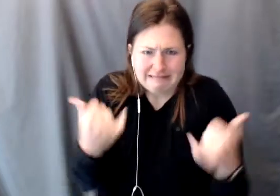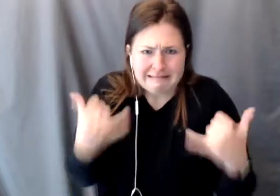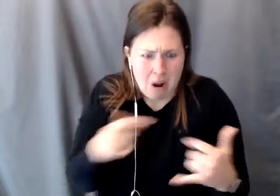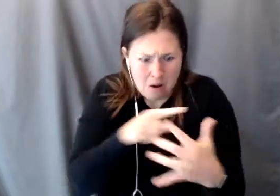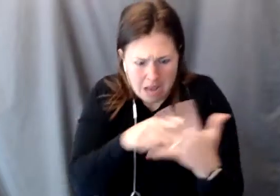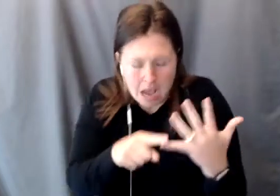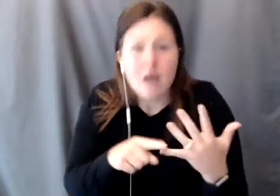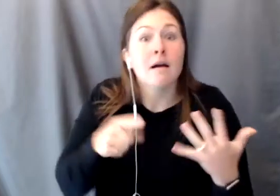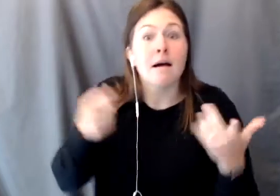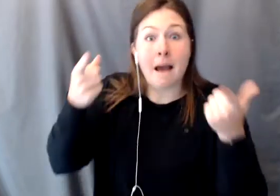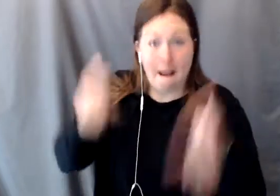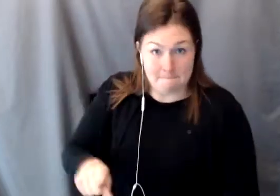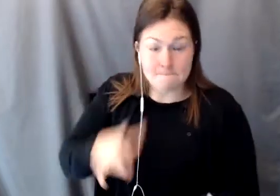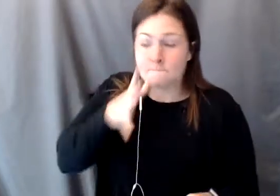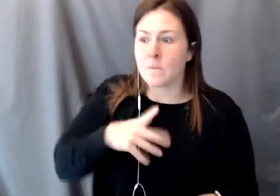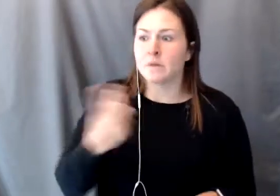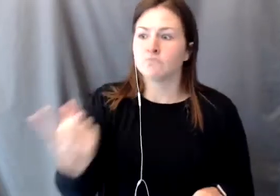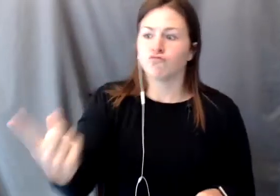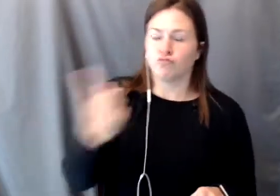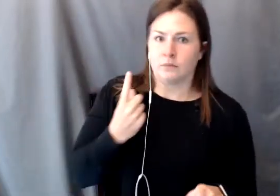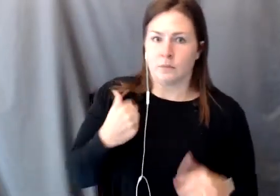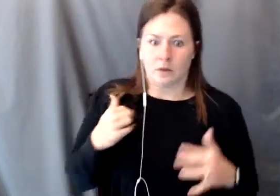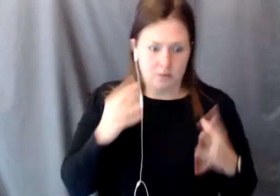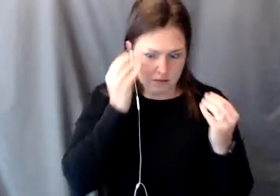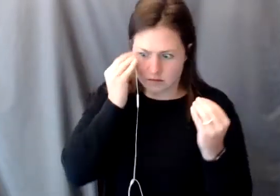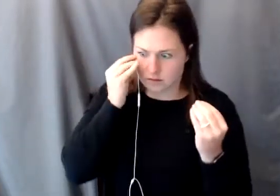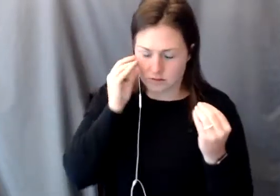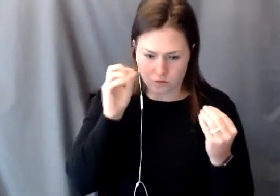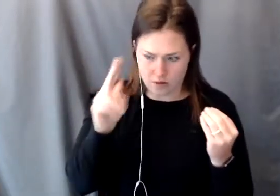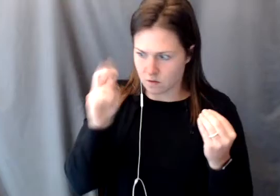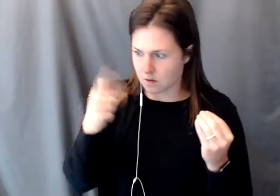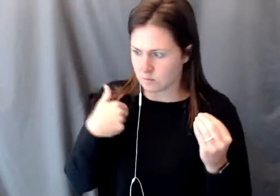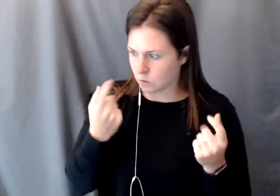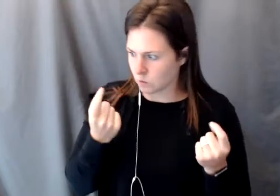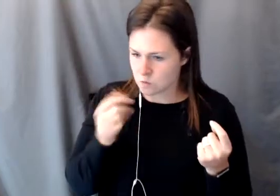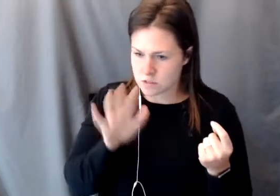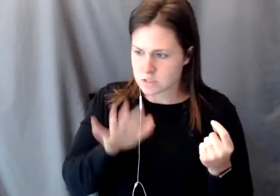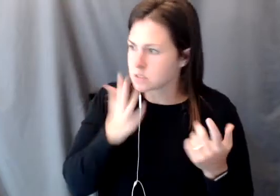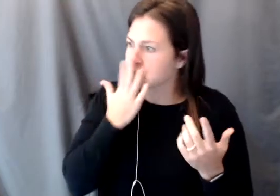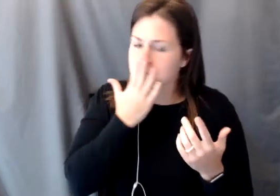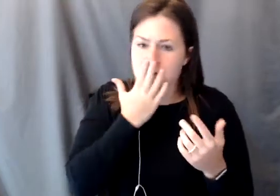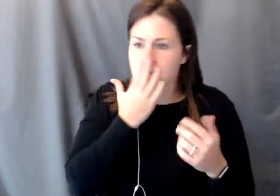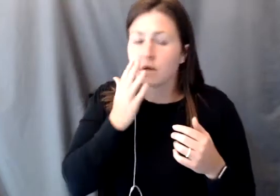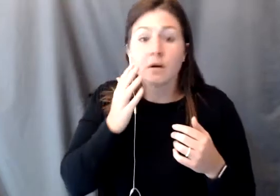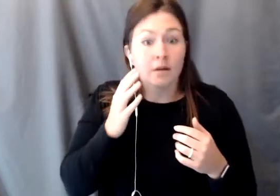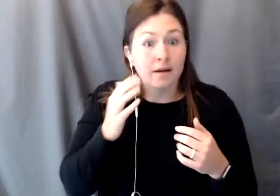she walks over to me, and I'm thinking, okay, what am I going to do? What am I going to do? And I had decided that I was going with